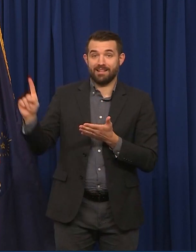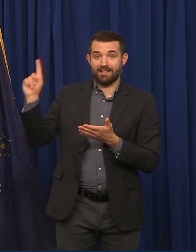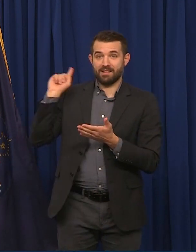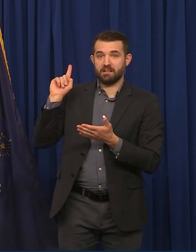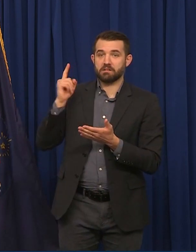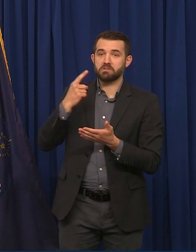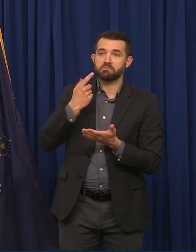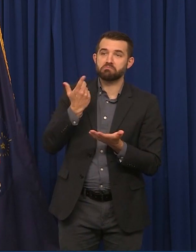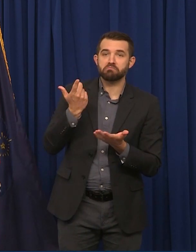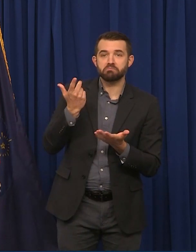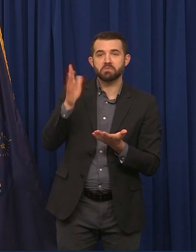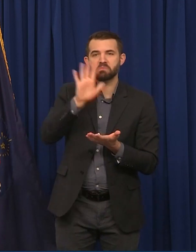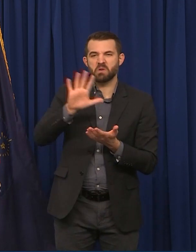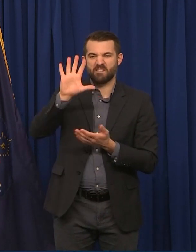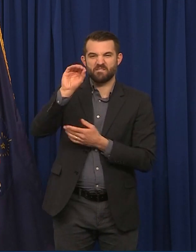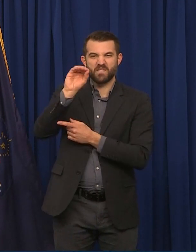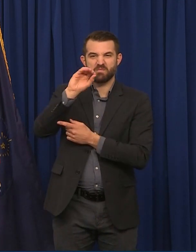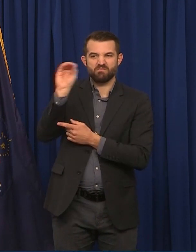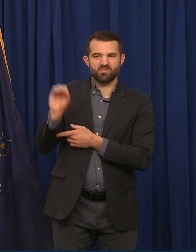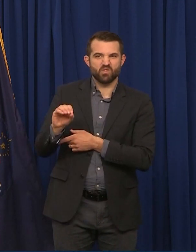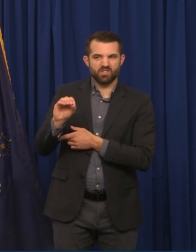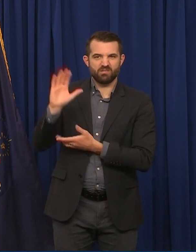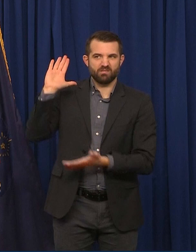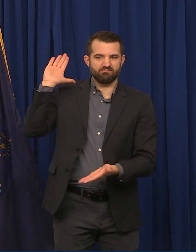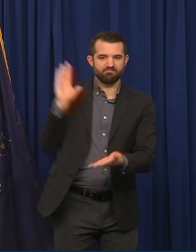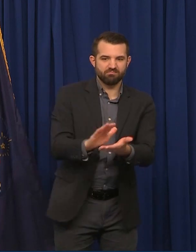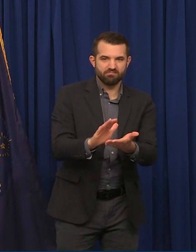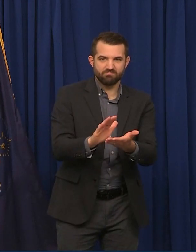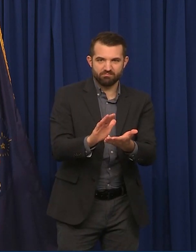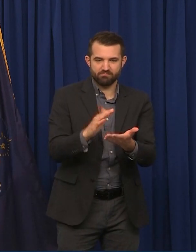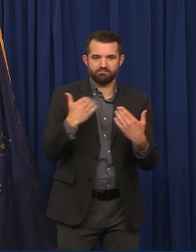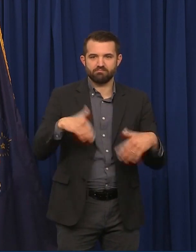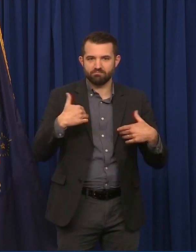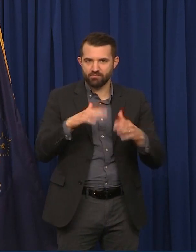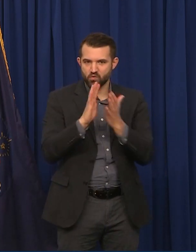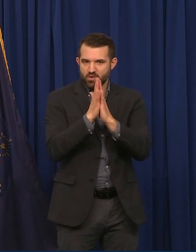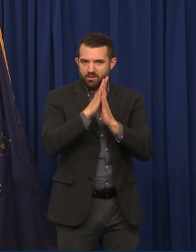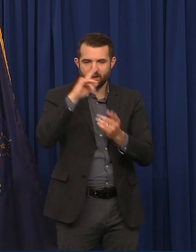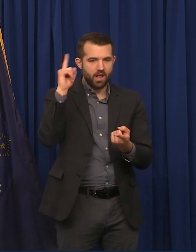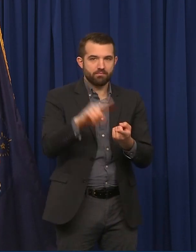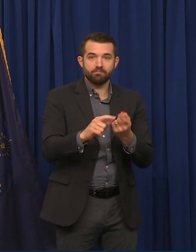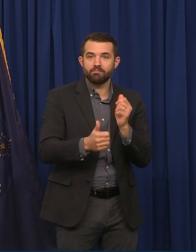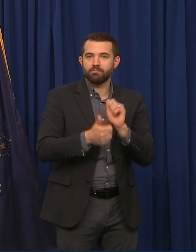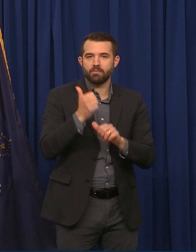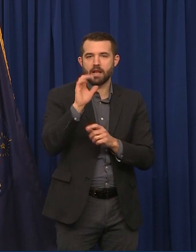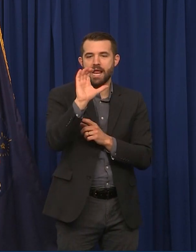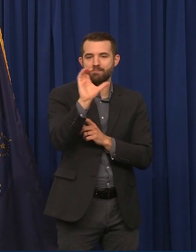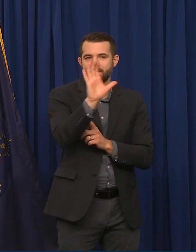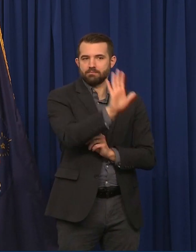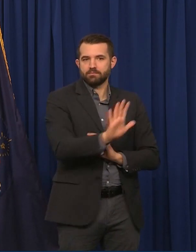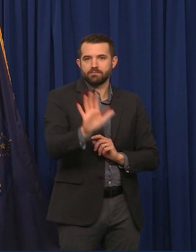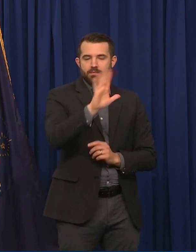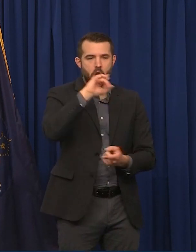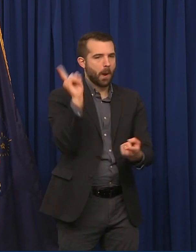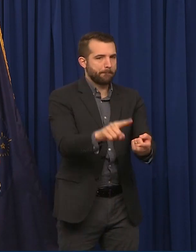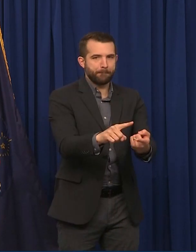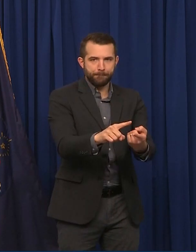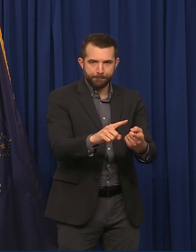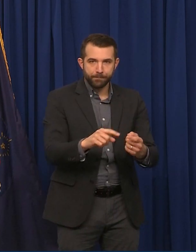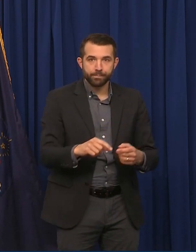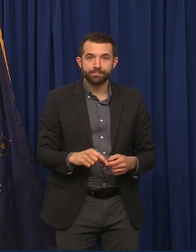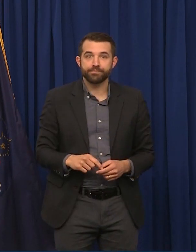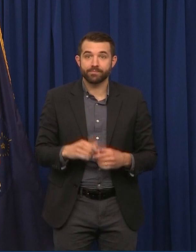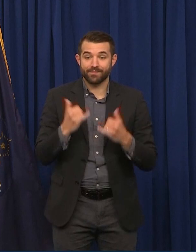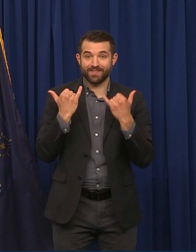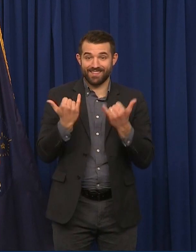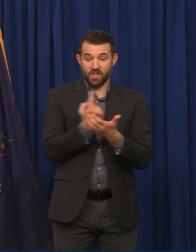most notably in Cumberland County. And on top of that, since Tuesday of this week, there has been